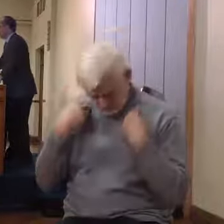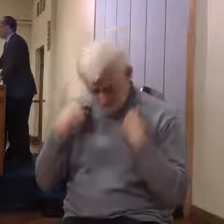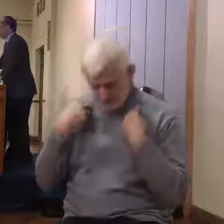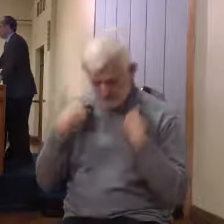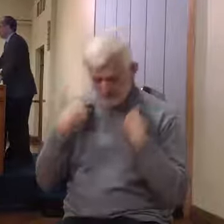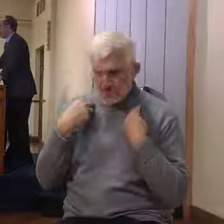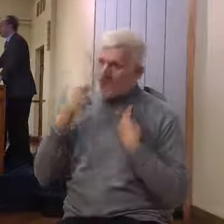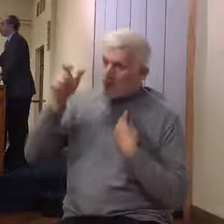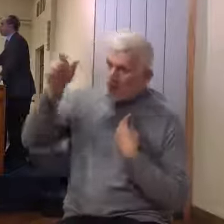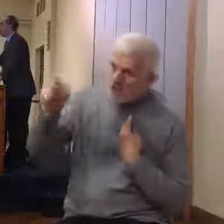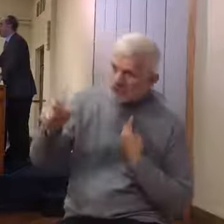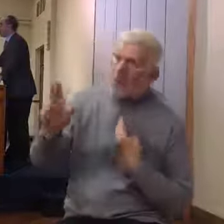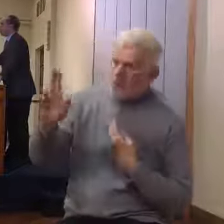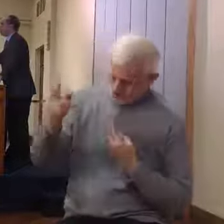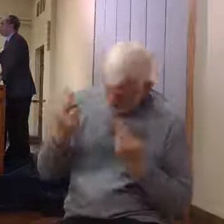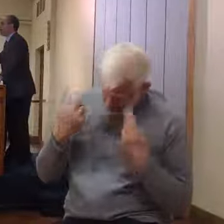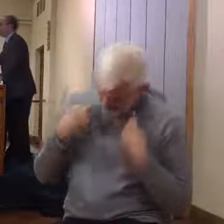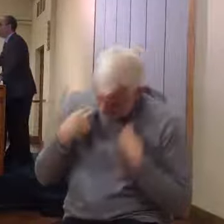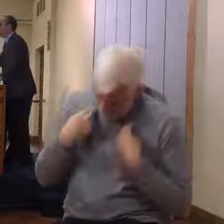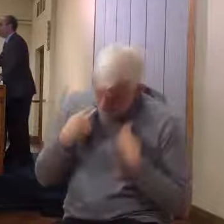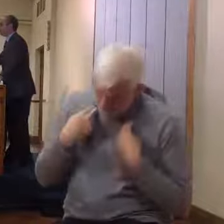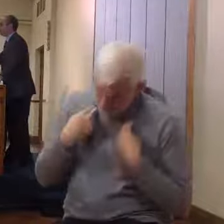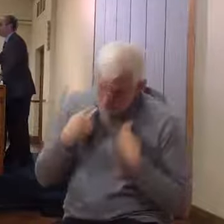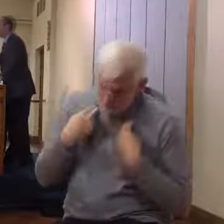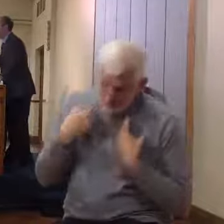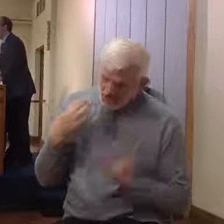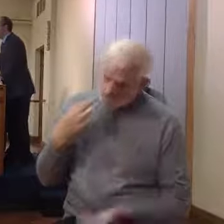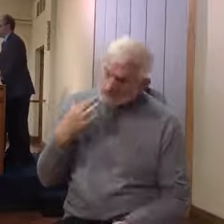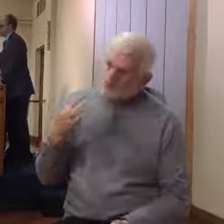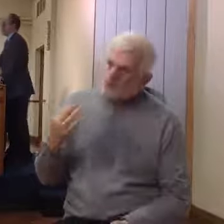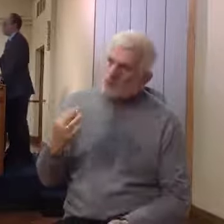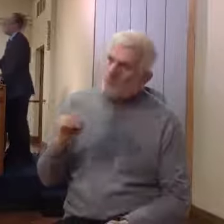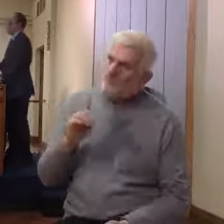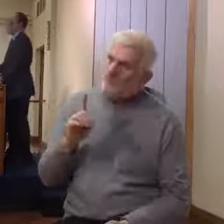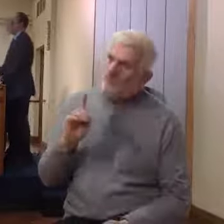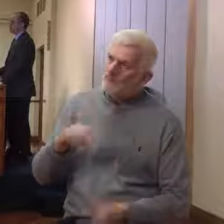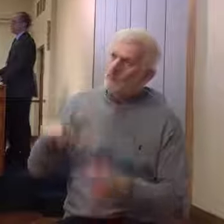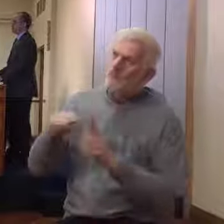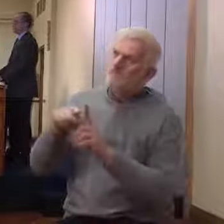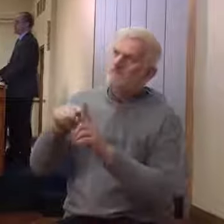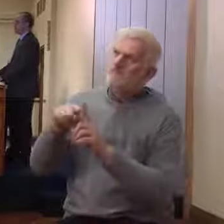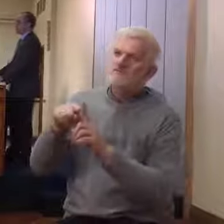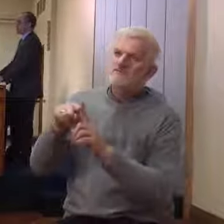willingly for a positive purpose.